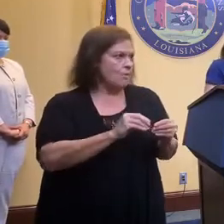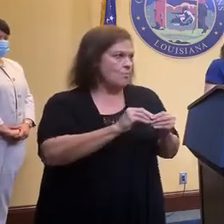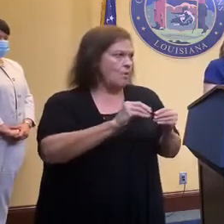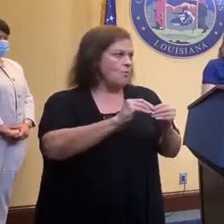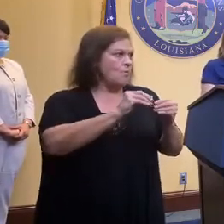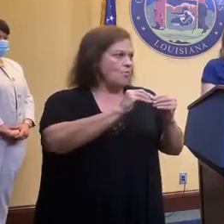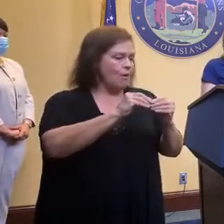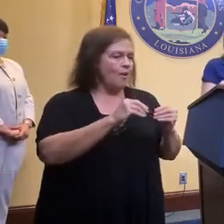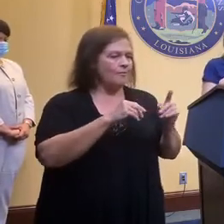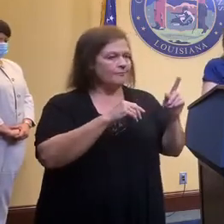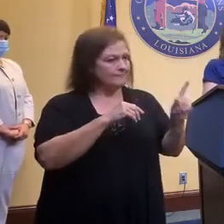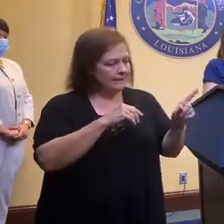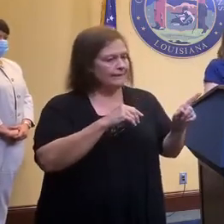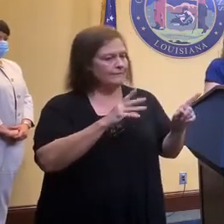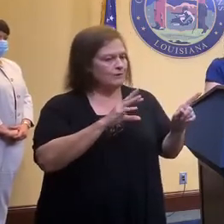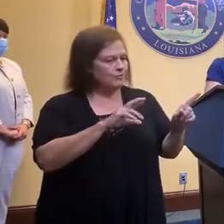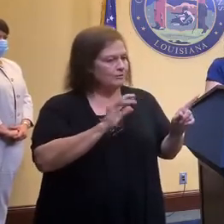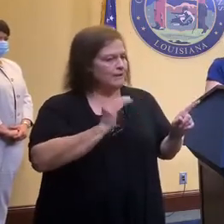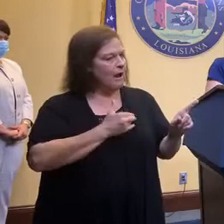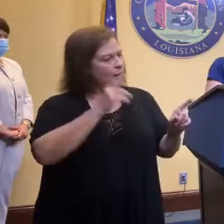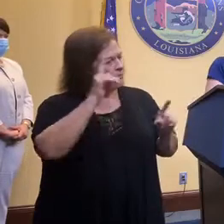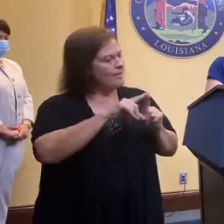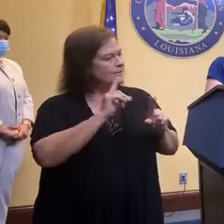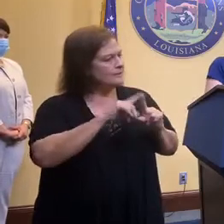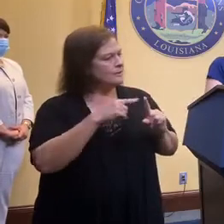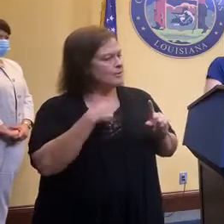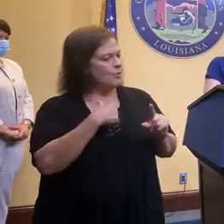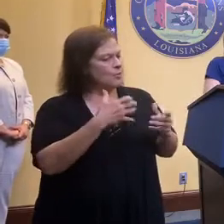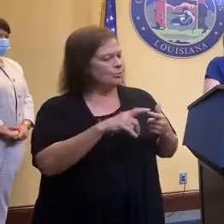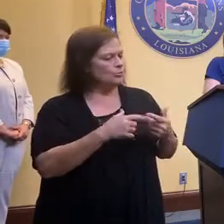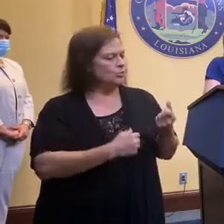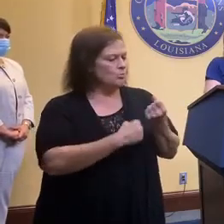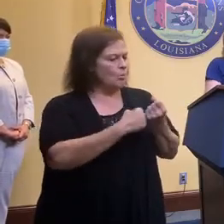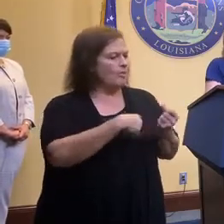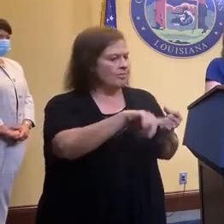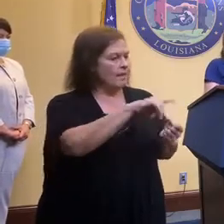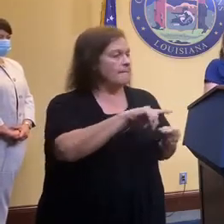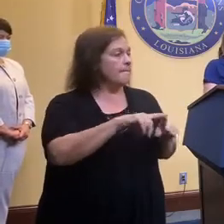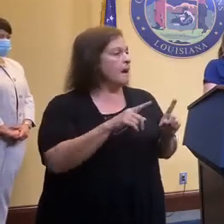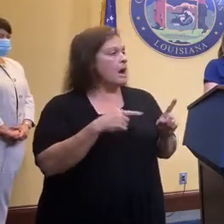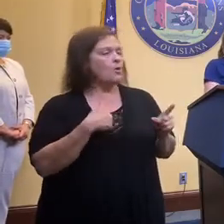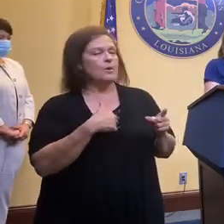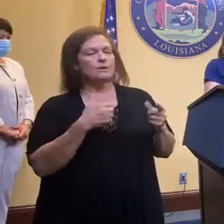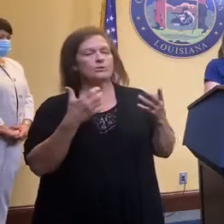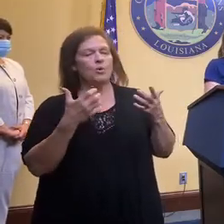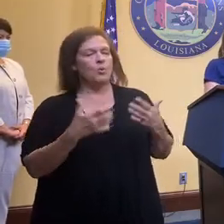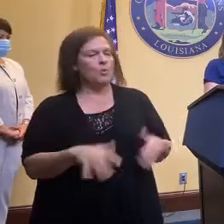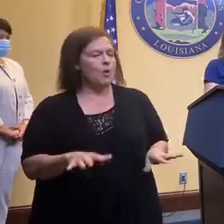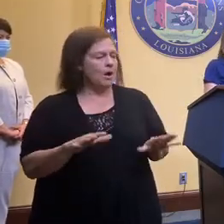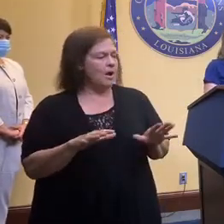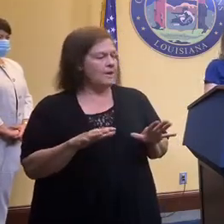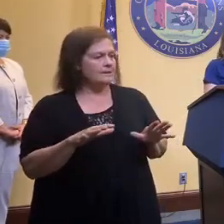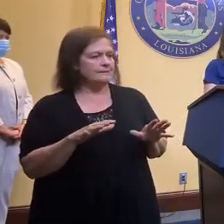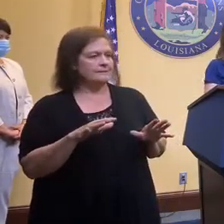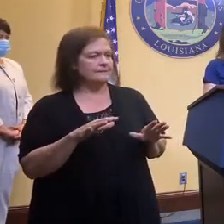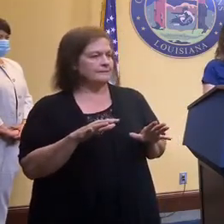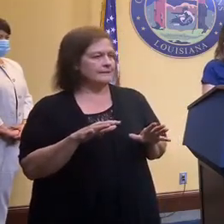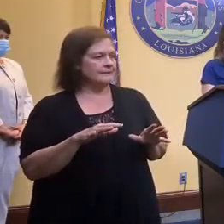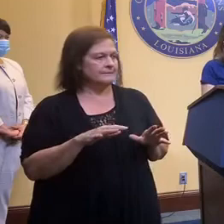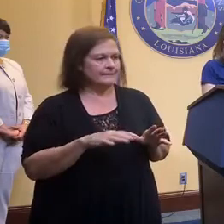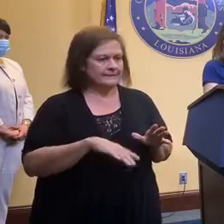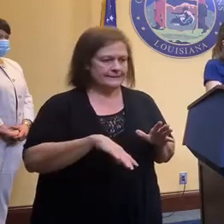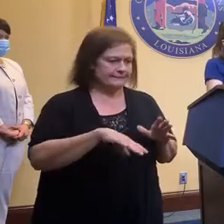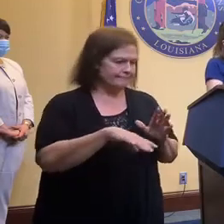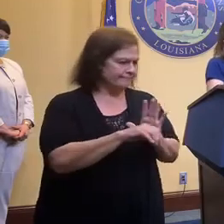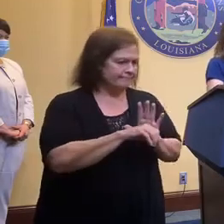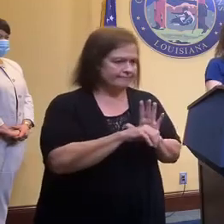our brothers and sisters. We absolutely want to support them. But we don't want it to be, it shouldn't be a zero-sum game. It